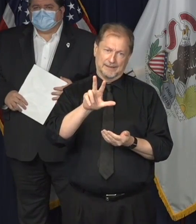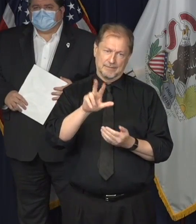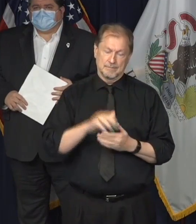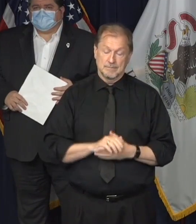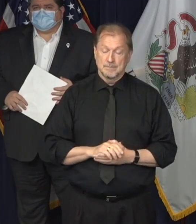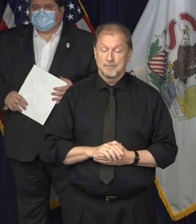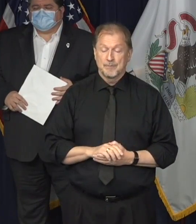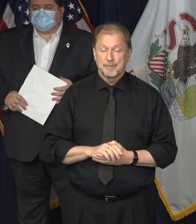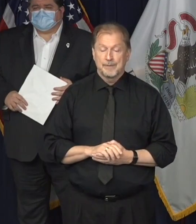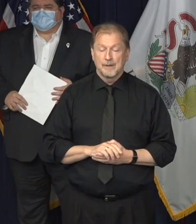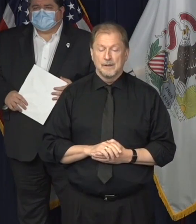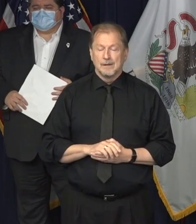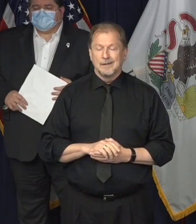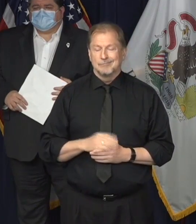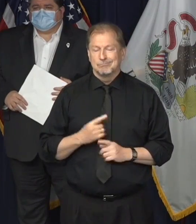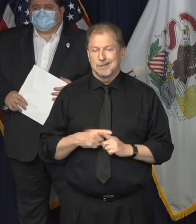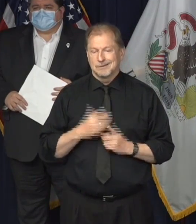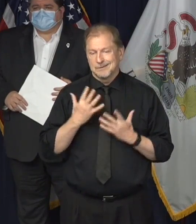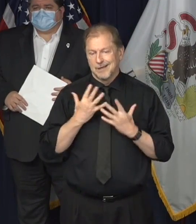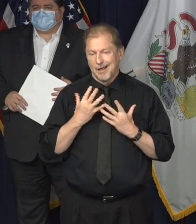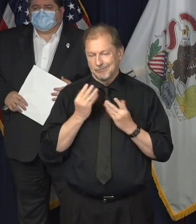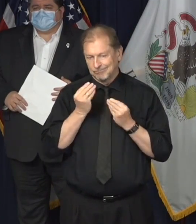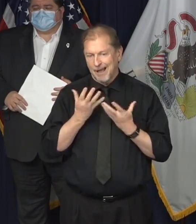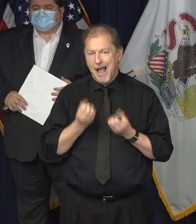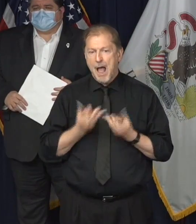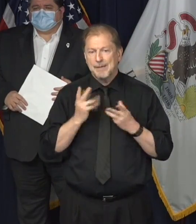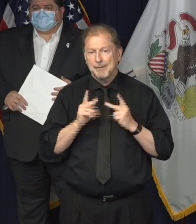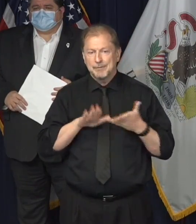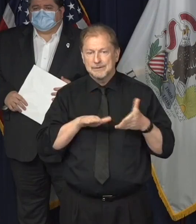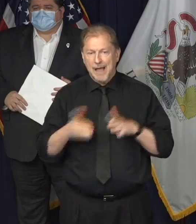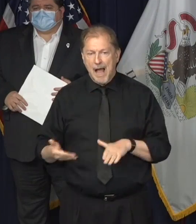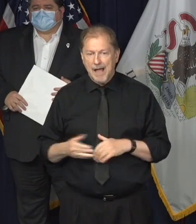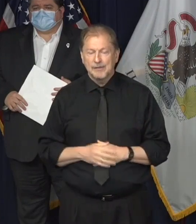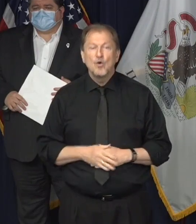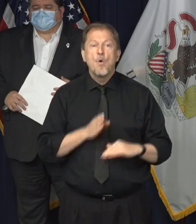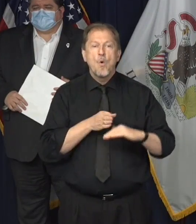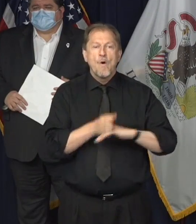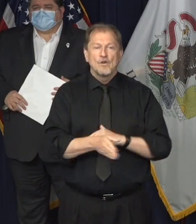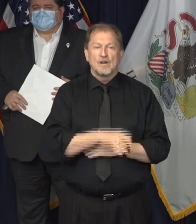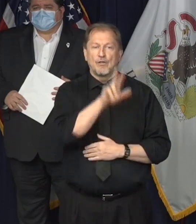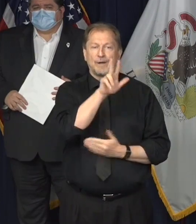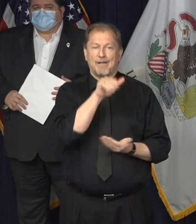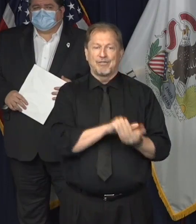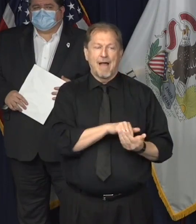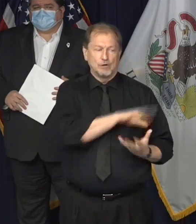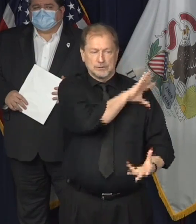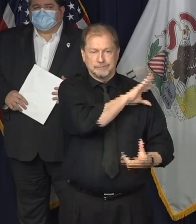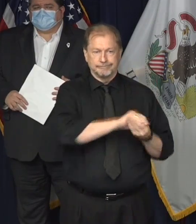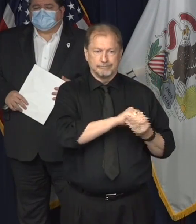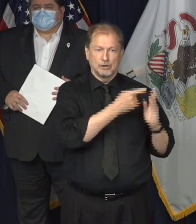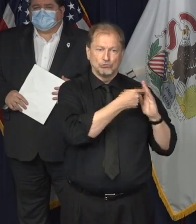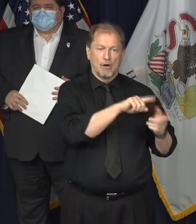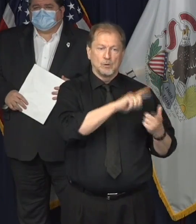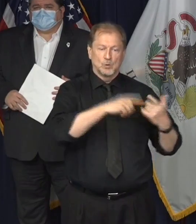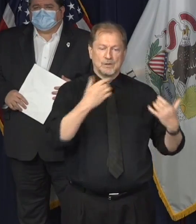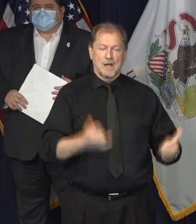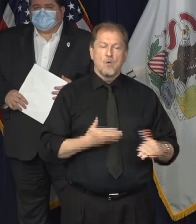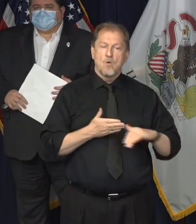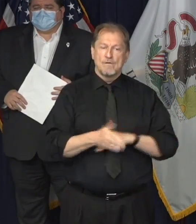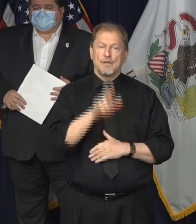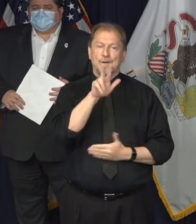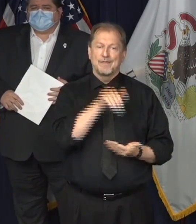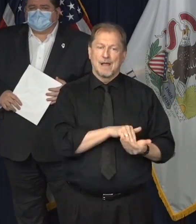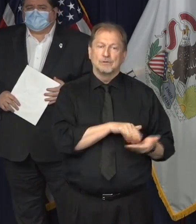70,873. Most sadly, we report that we have exceeded 3,000 deaths related to COVID for the state of Illinois, with